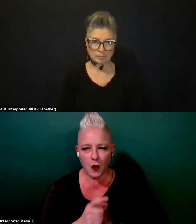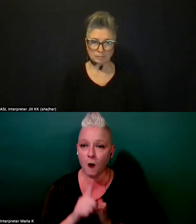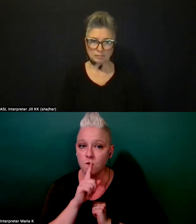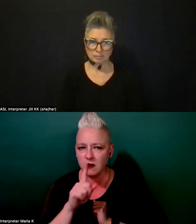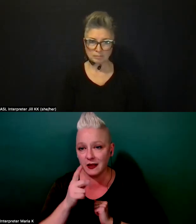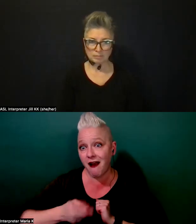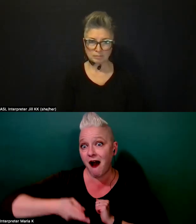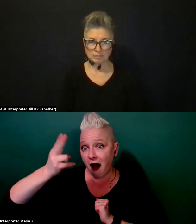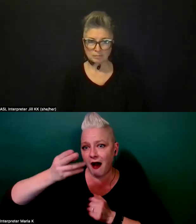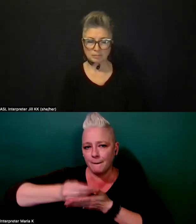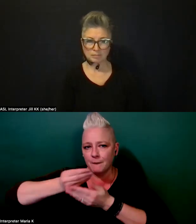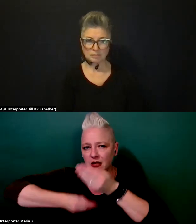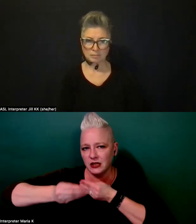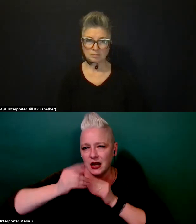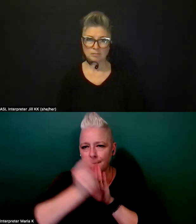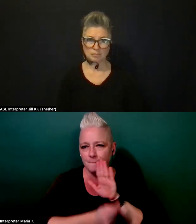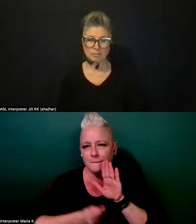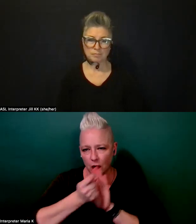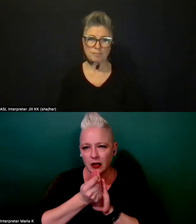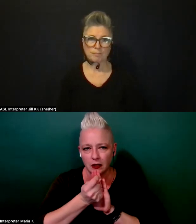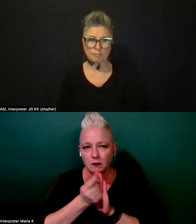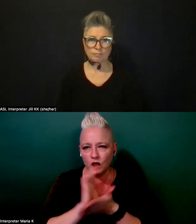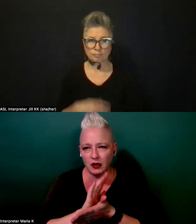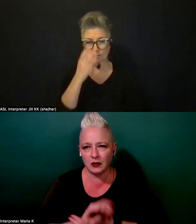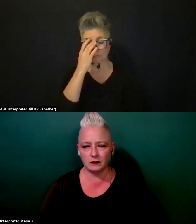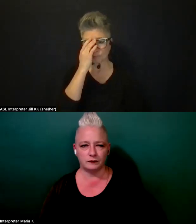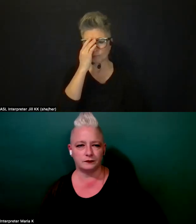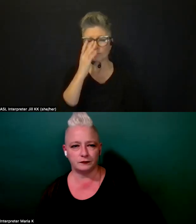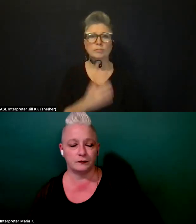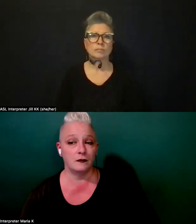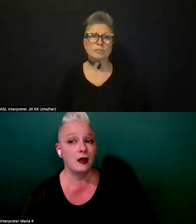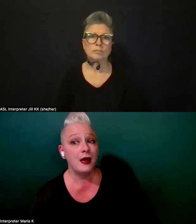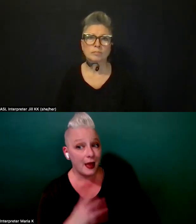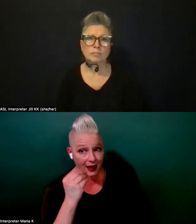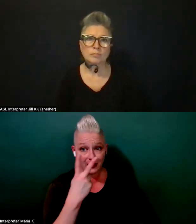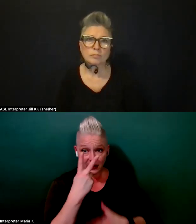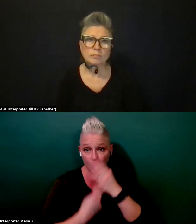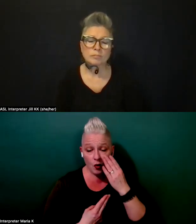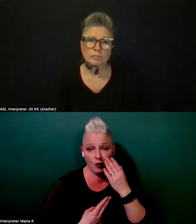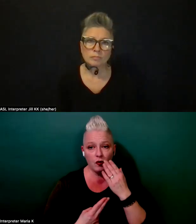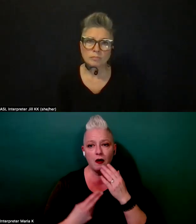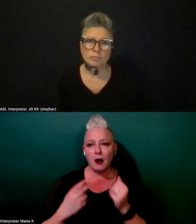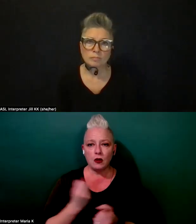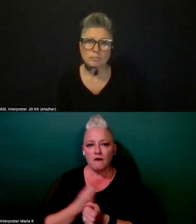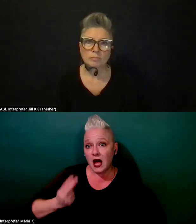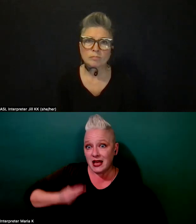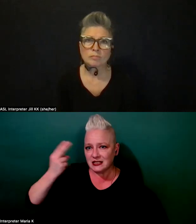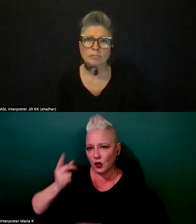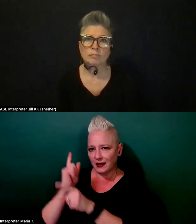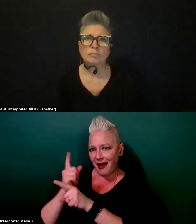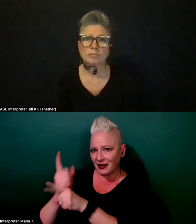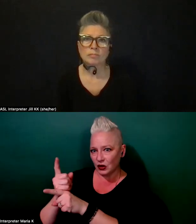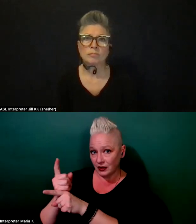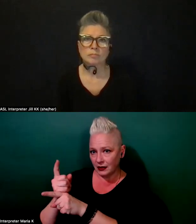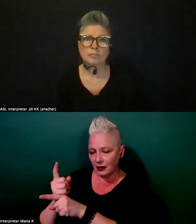high budget period piece. Um, and I would like to do it both ways. I'd love to do like a historically accurate way, and then I also